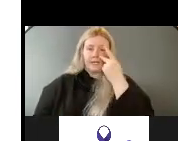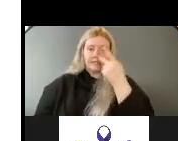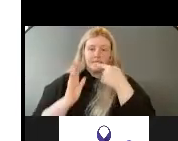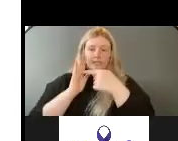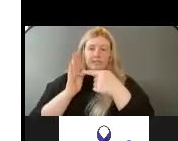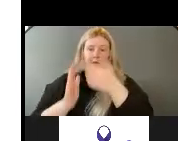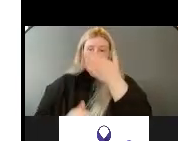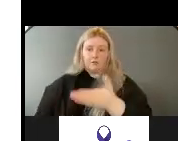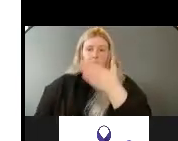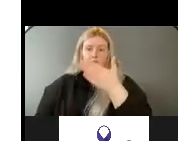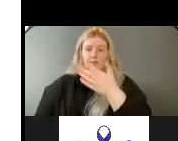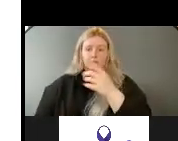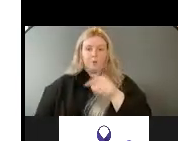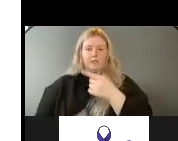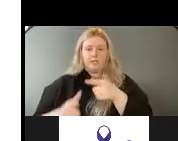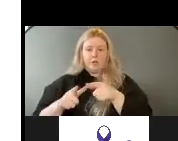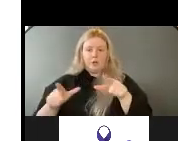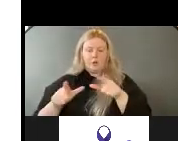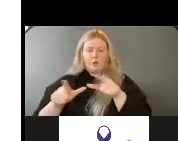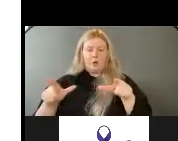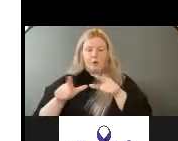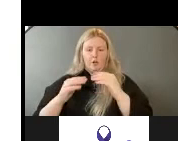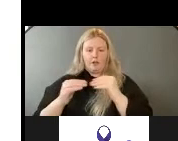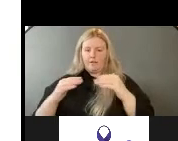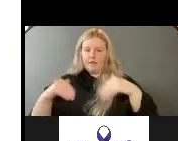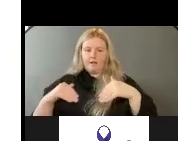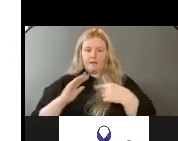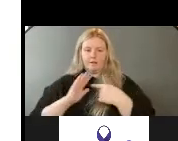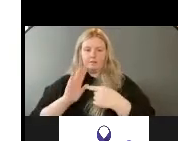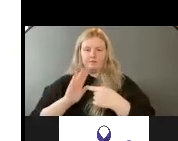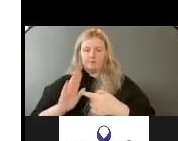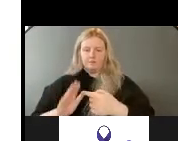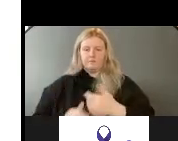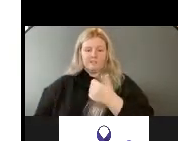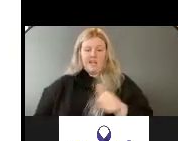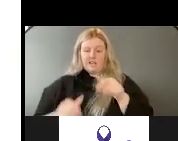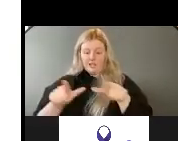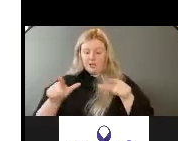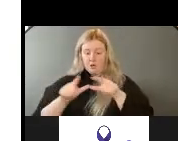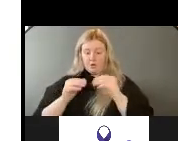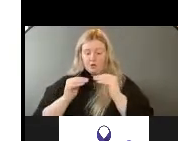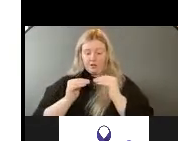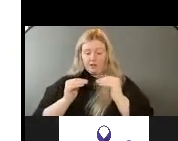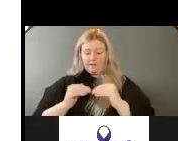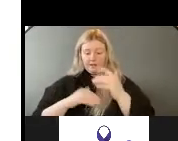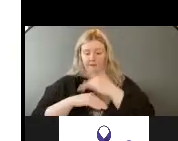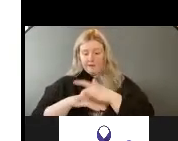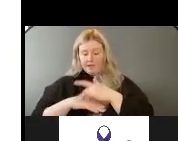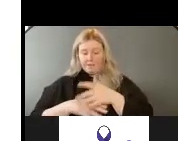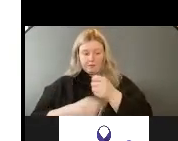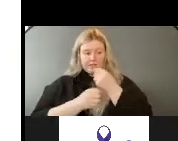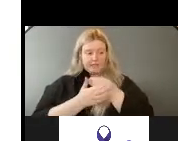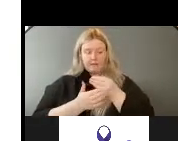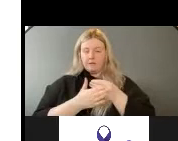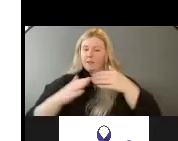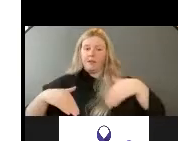at the local level? There are really no local networks that are receiving any kind of annualized funding. And so that's part